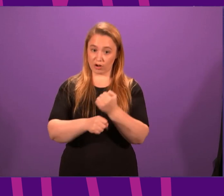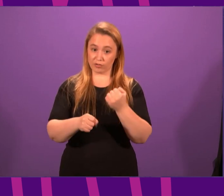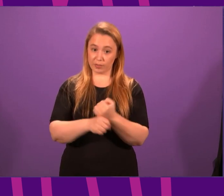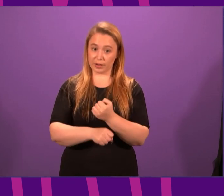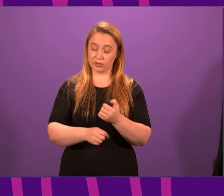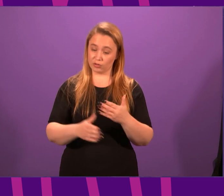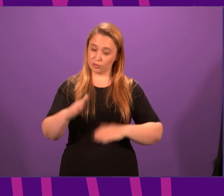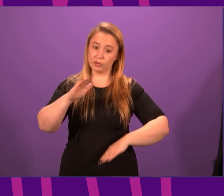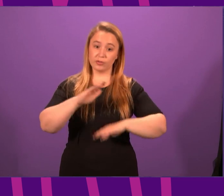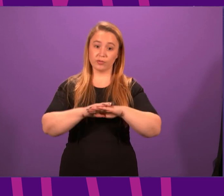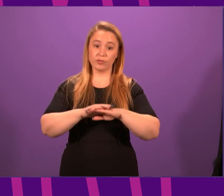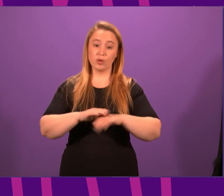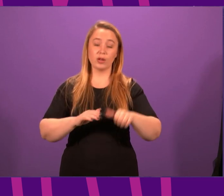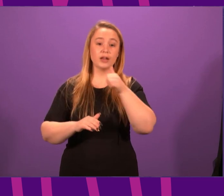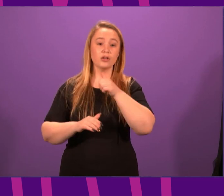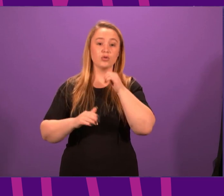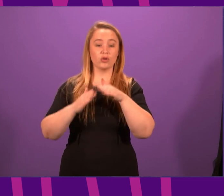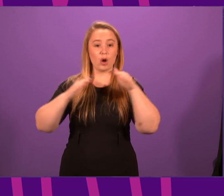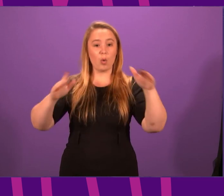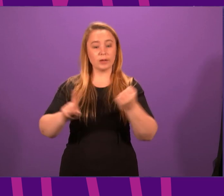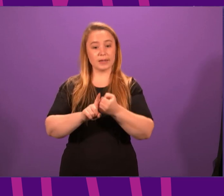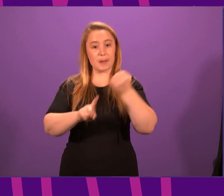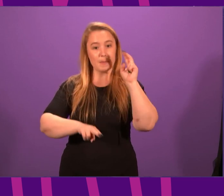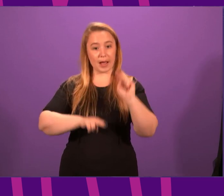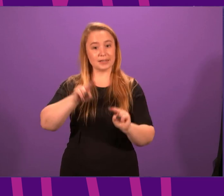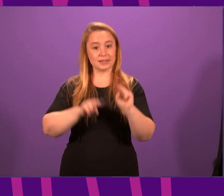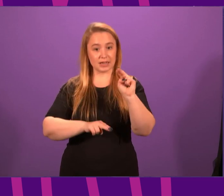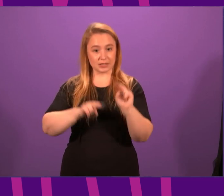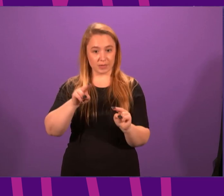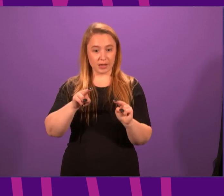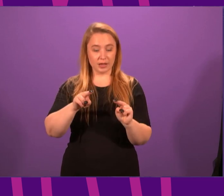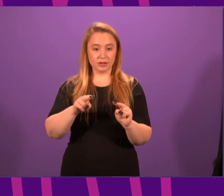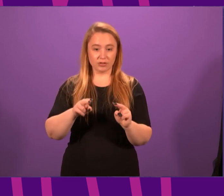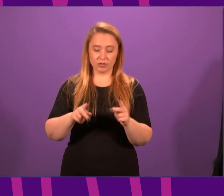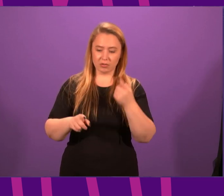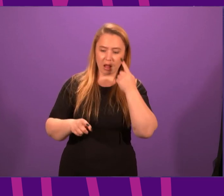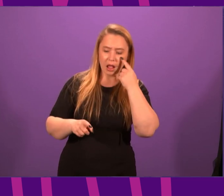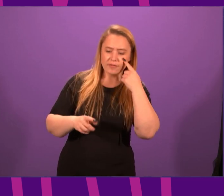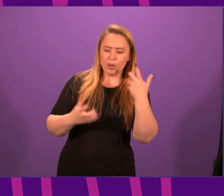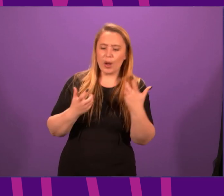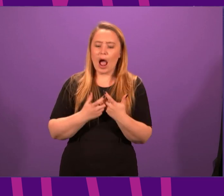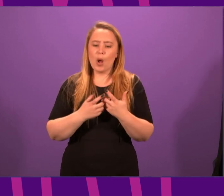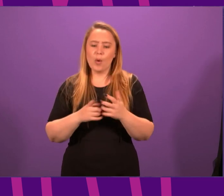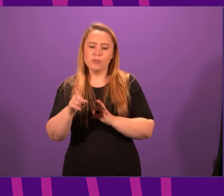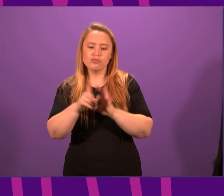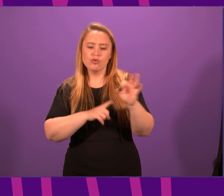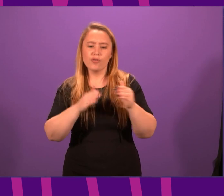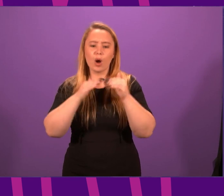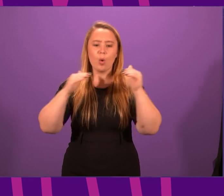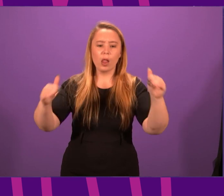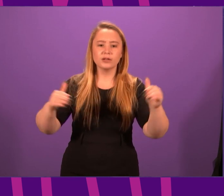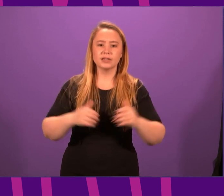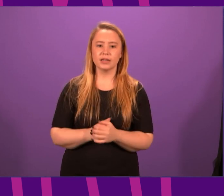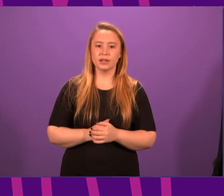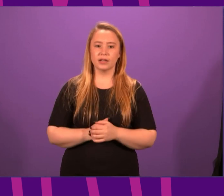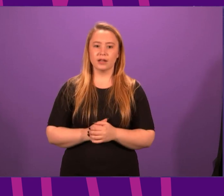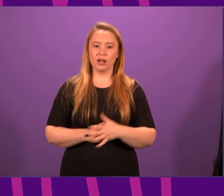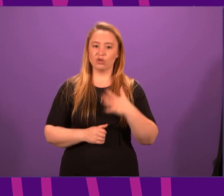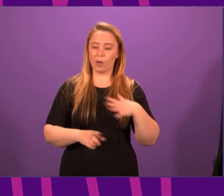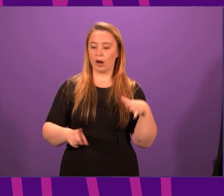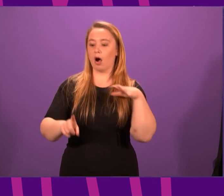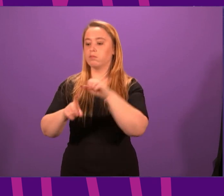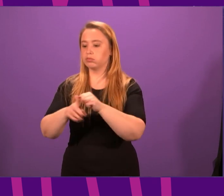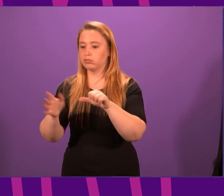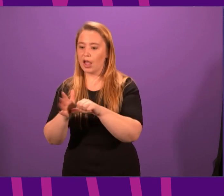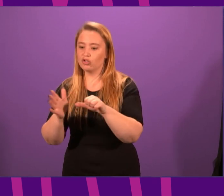fully utilise equality impact assessments to see ways of advancing equality and not simply just to highlight issues that